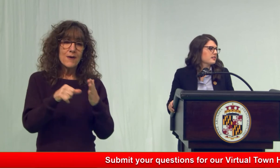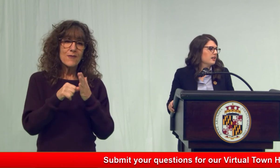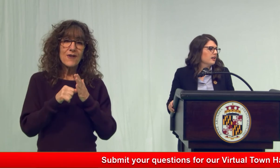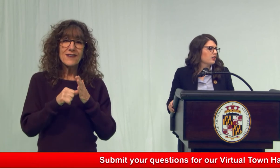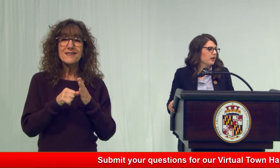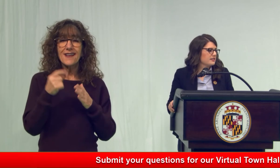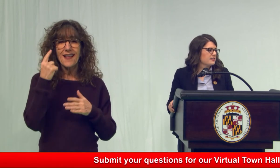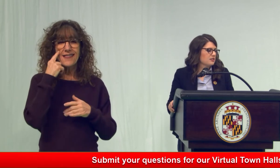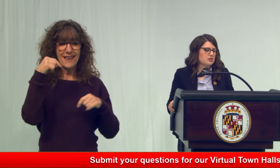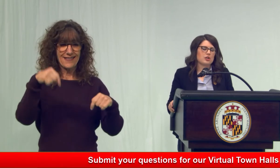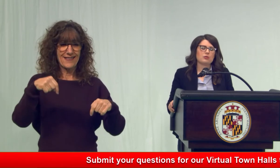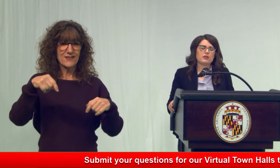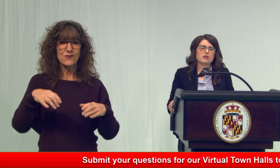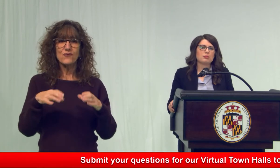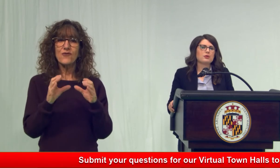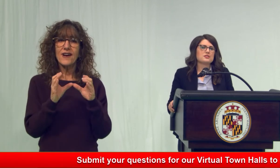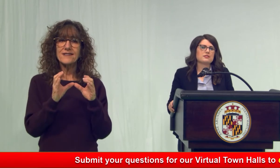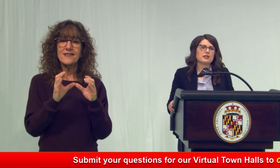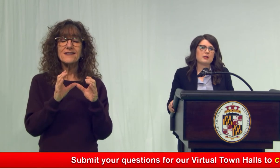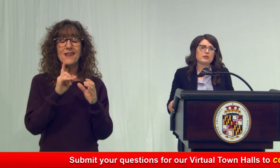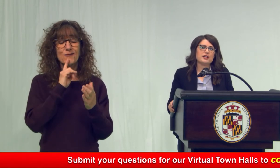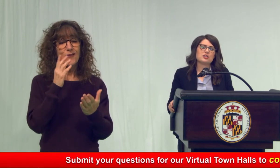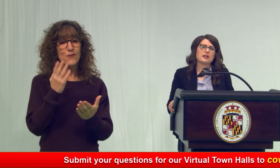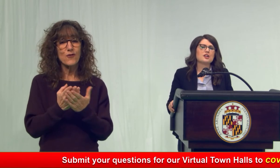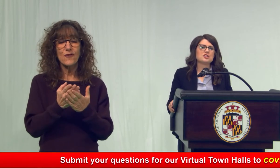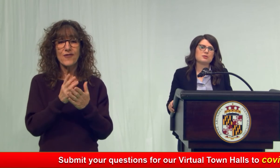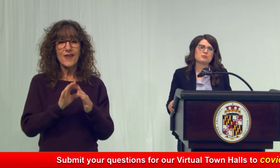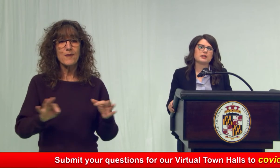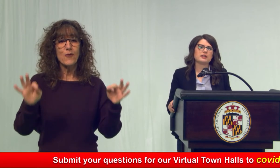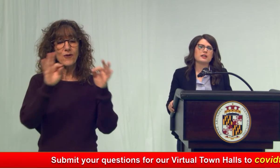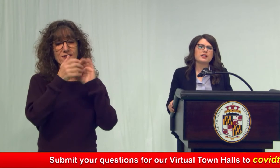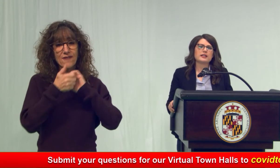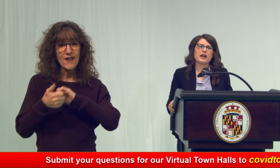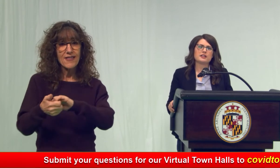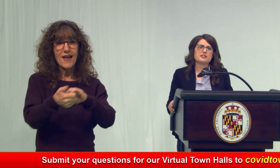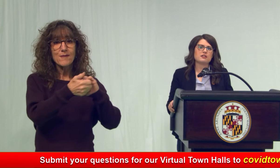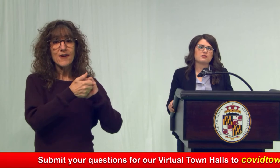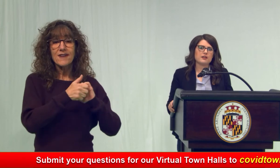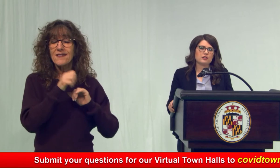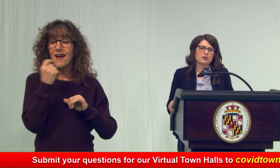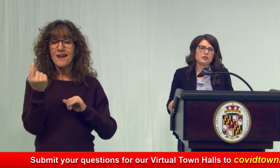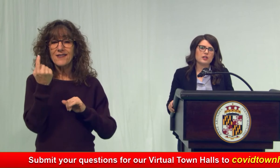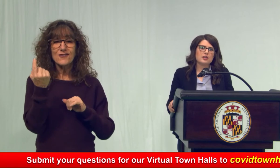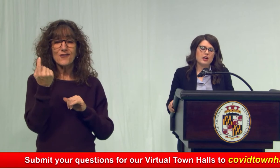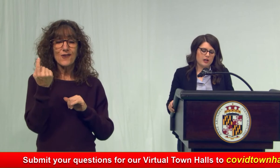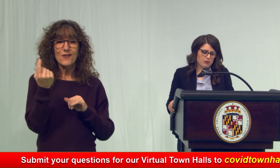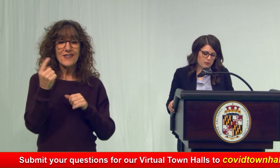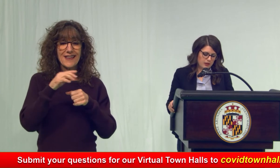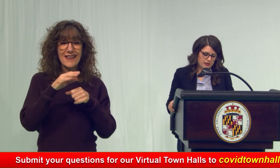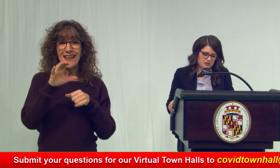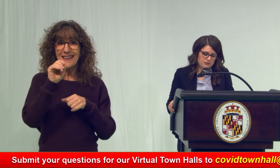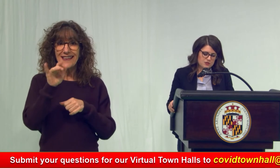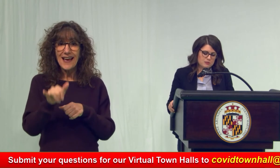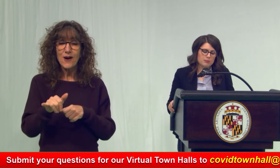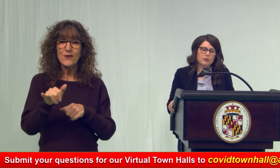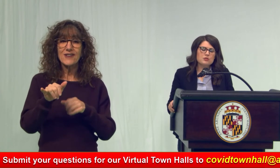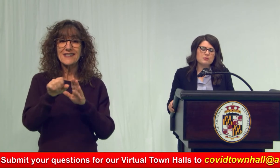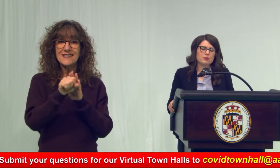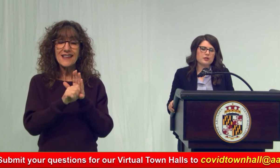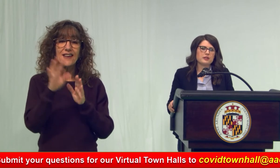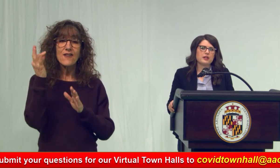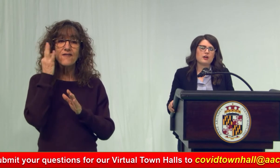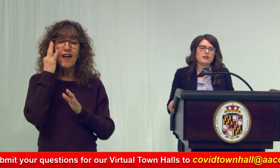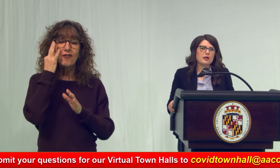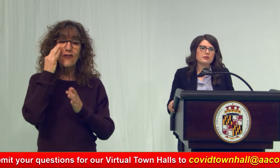think this crisis has shown the importance of collaboration, not just between county, state, and federal elected officials, but